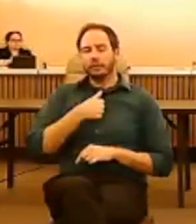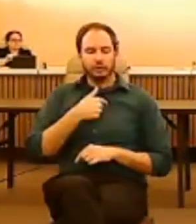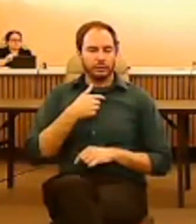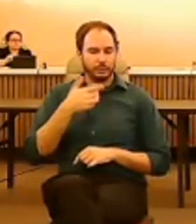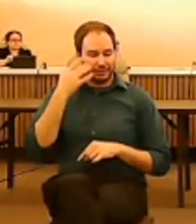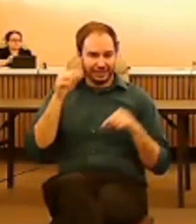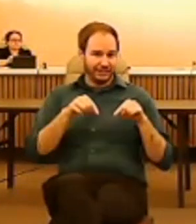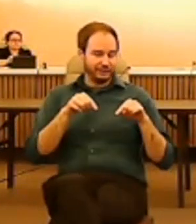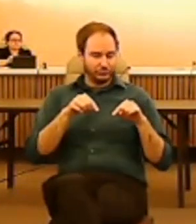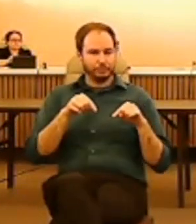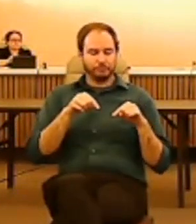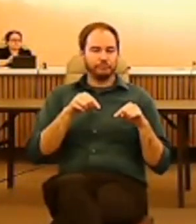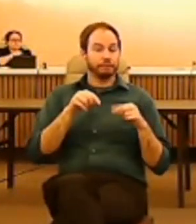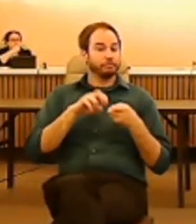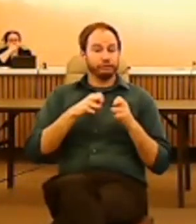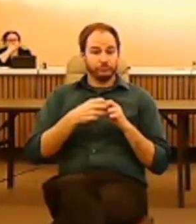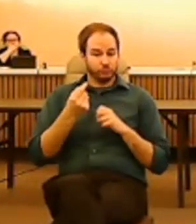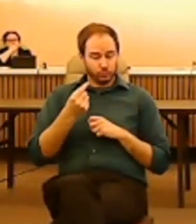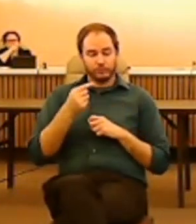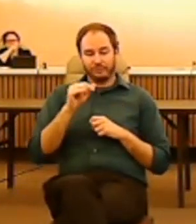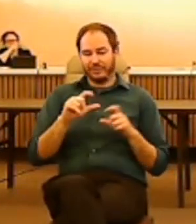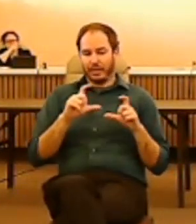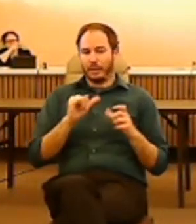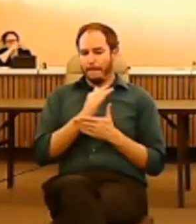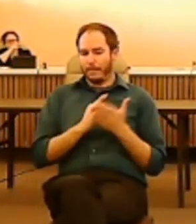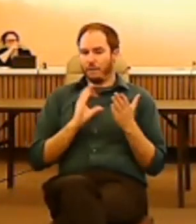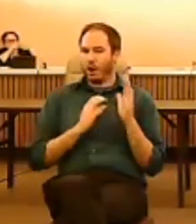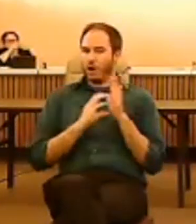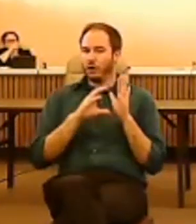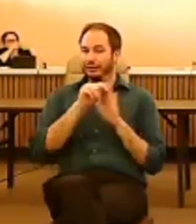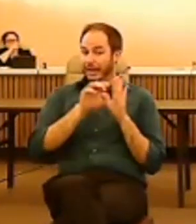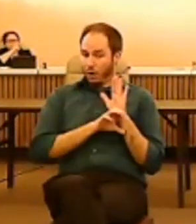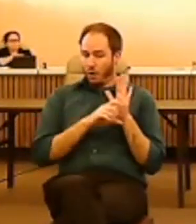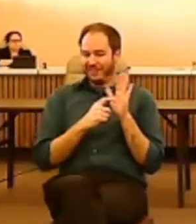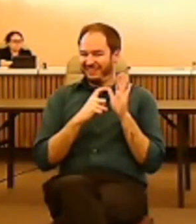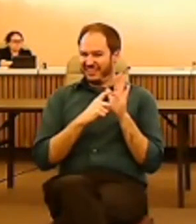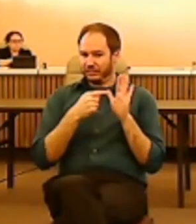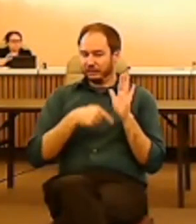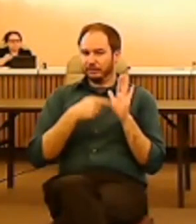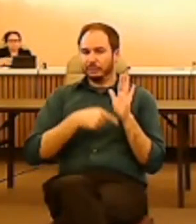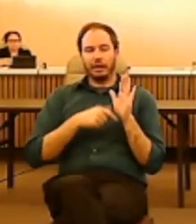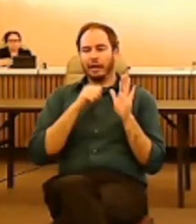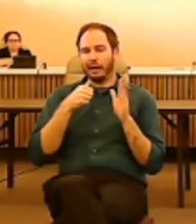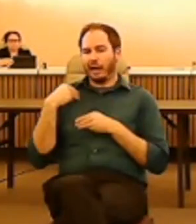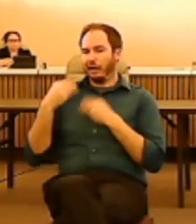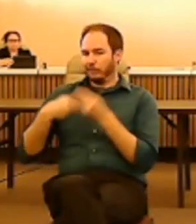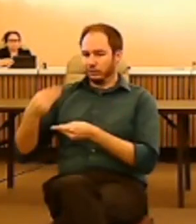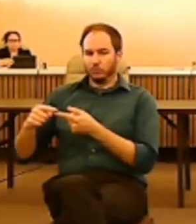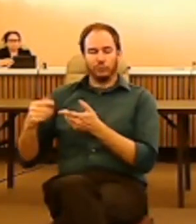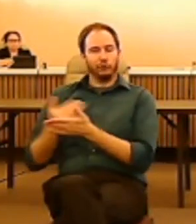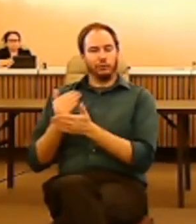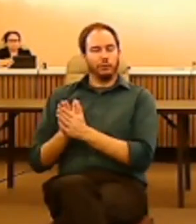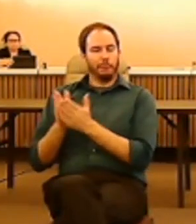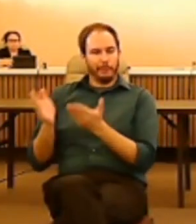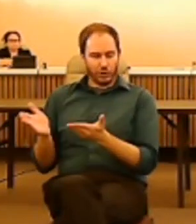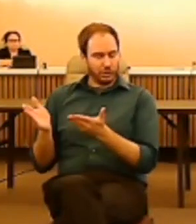because this one, again, the problem is this section of code was not carried over to the new code book.